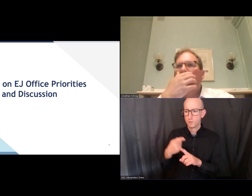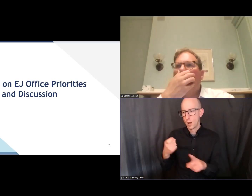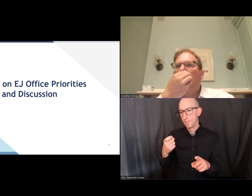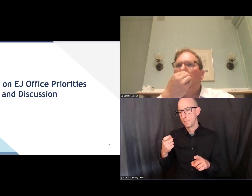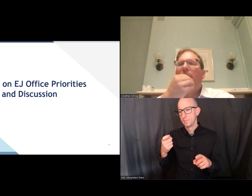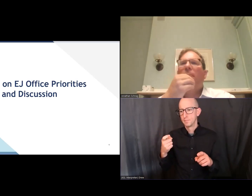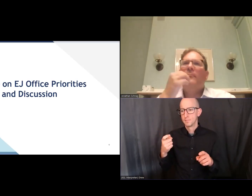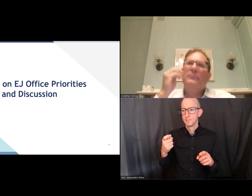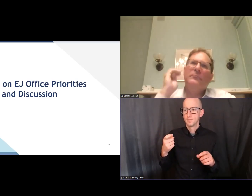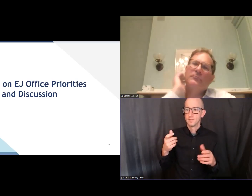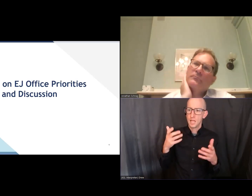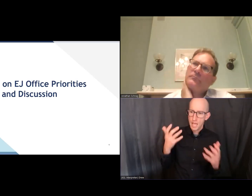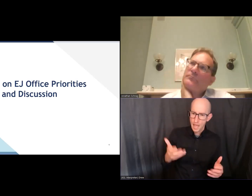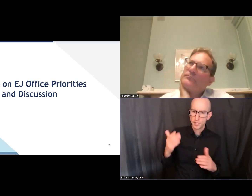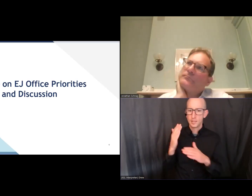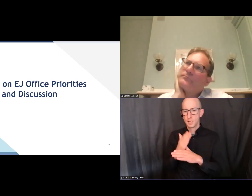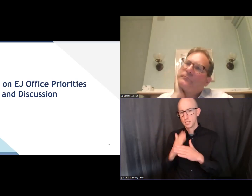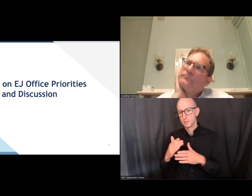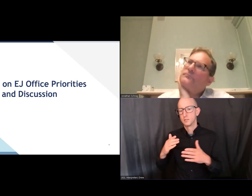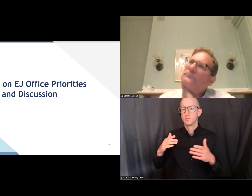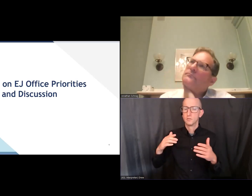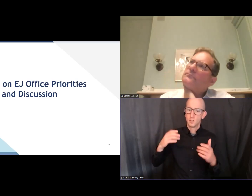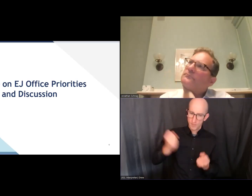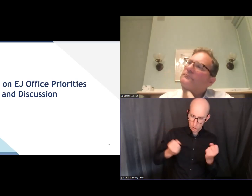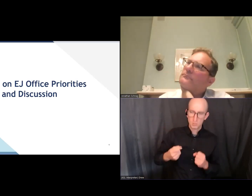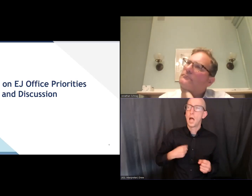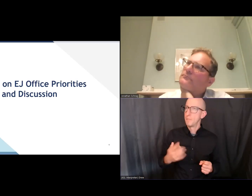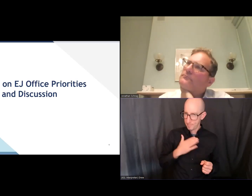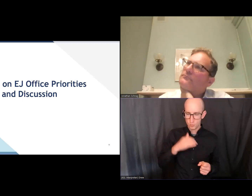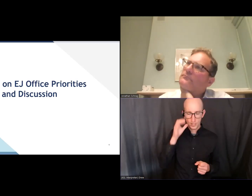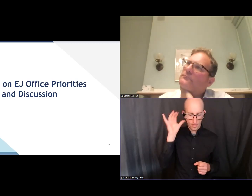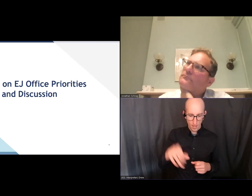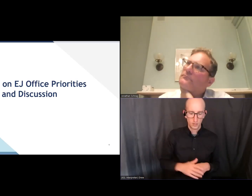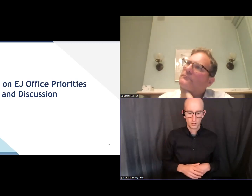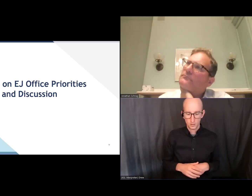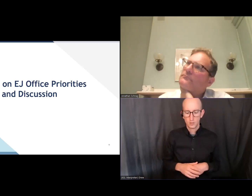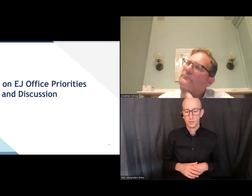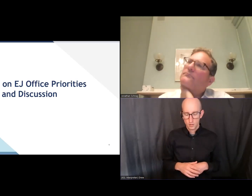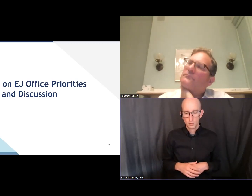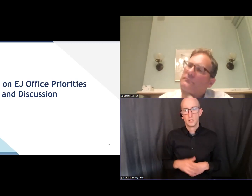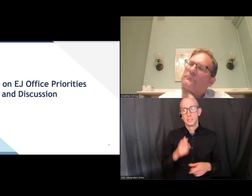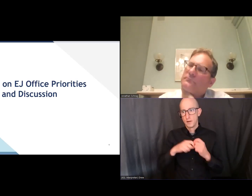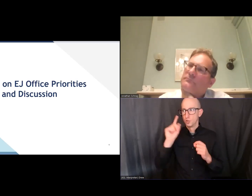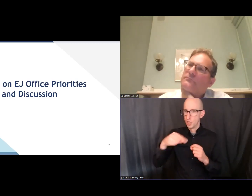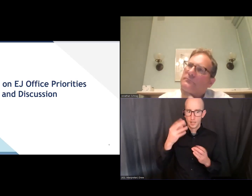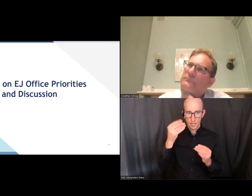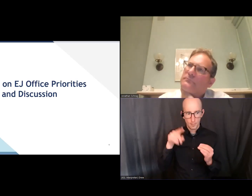I'm glad to hear that, as opposed to just thinking about single